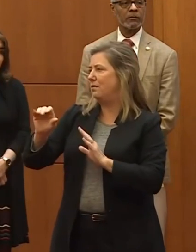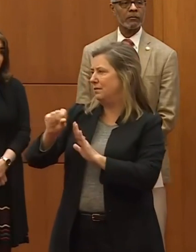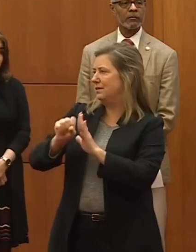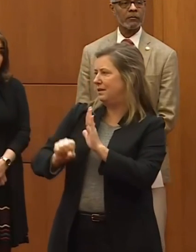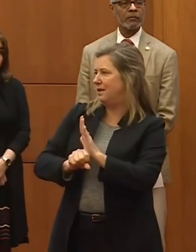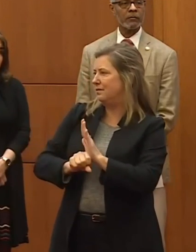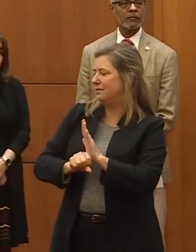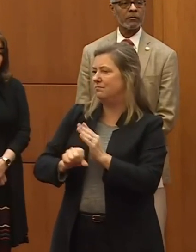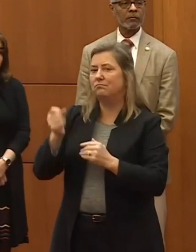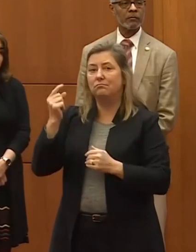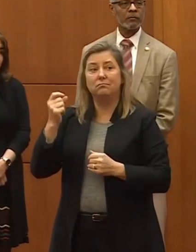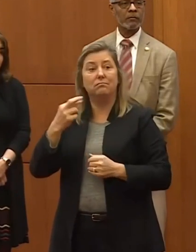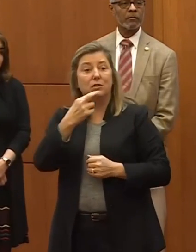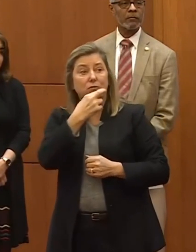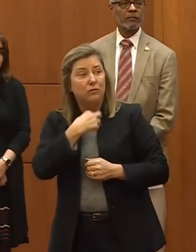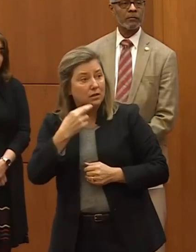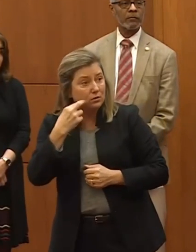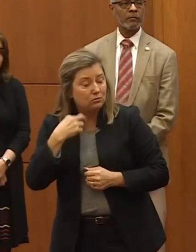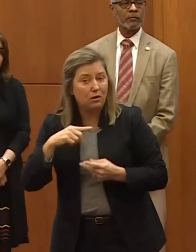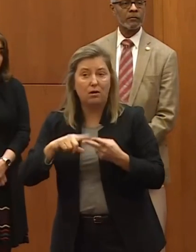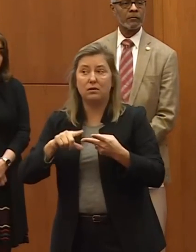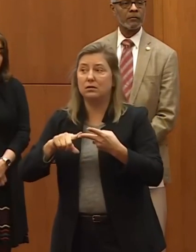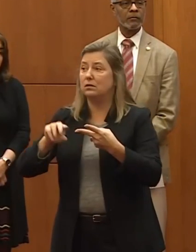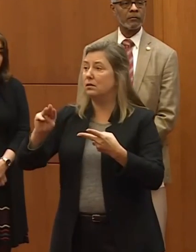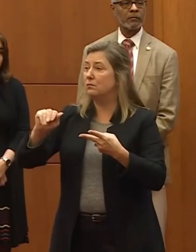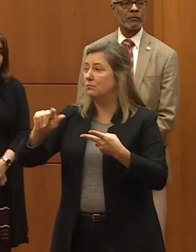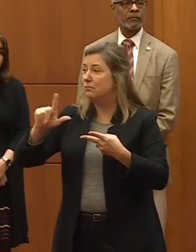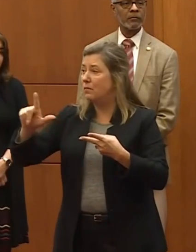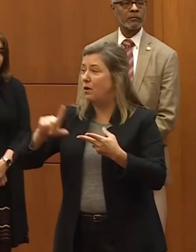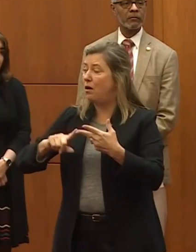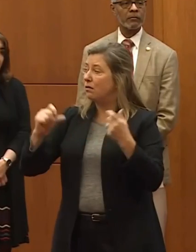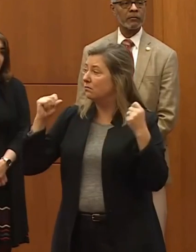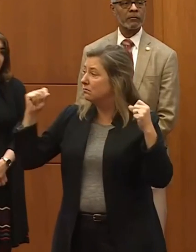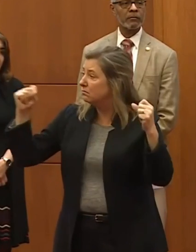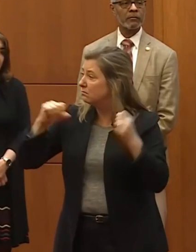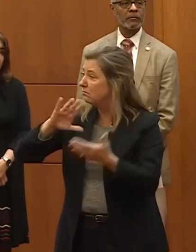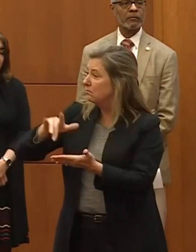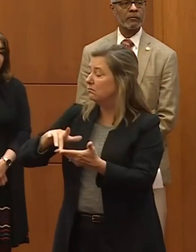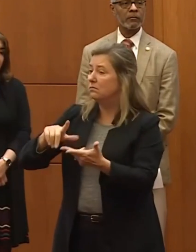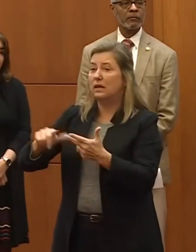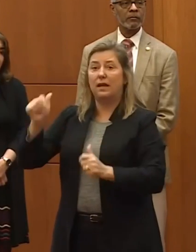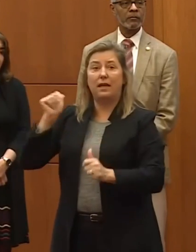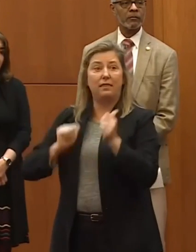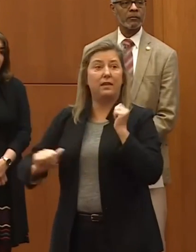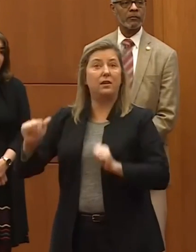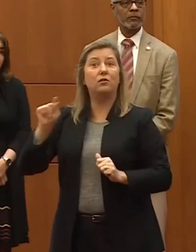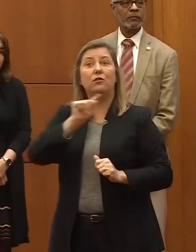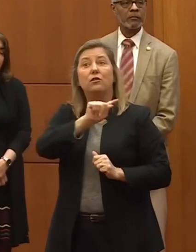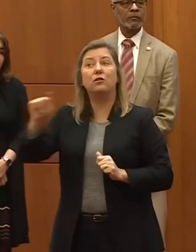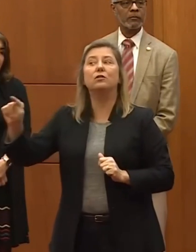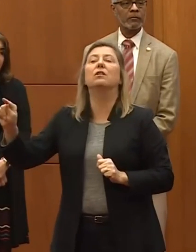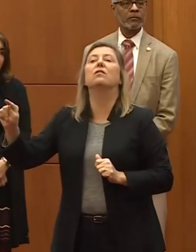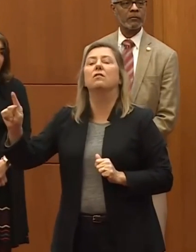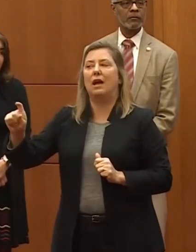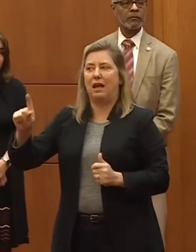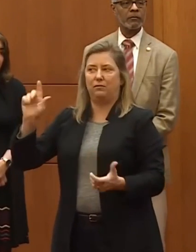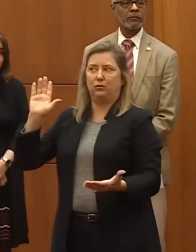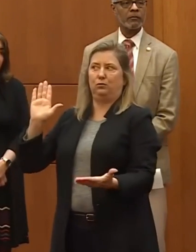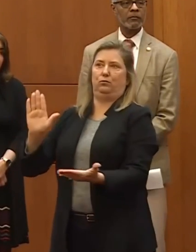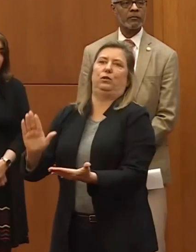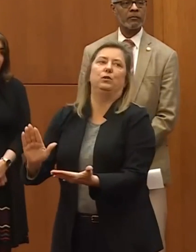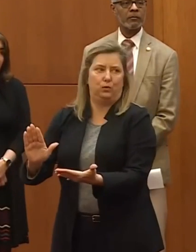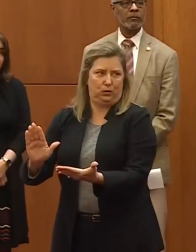means that all restaurants, malls, fitness centers, and theaters must significantly reduce their capacity